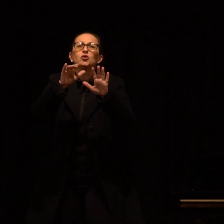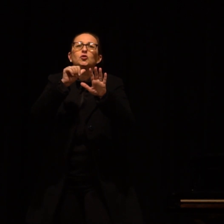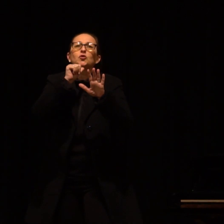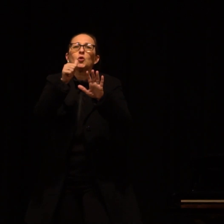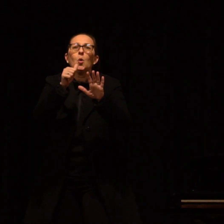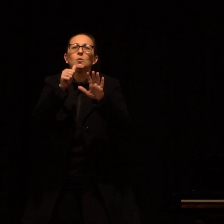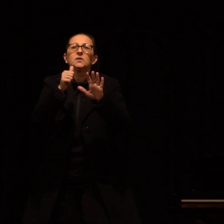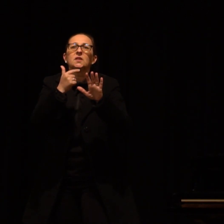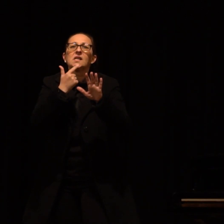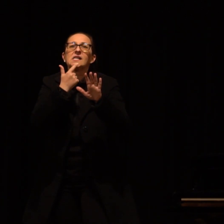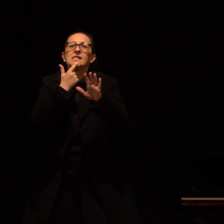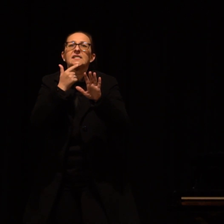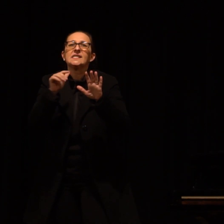I said, are we going to school?